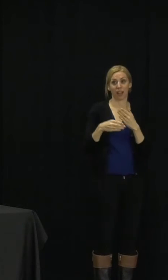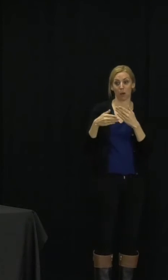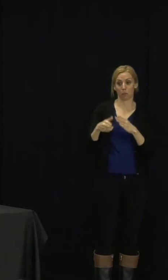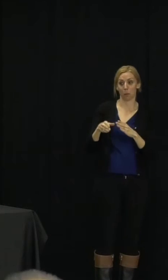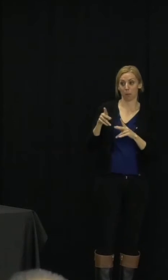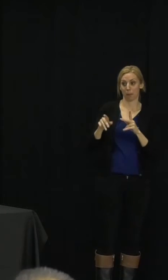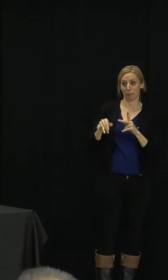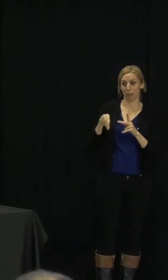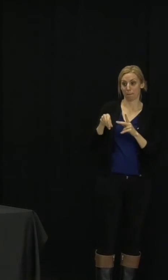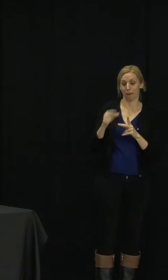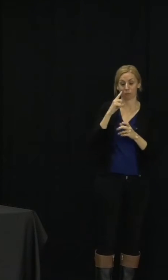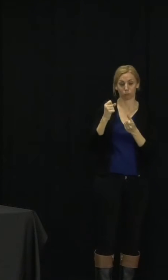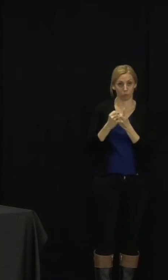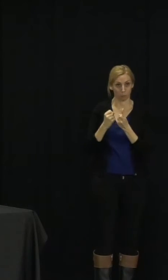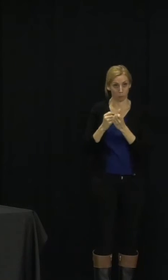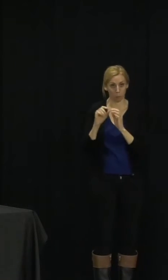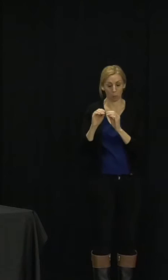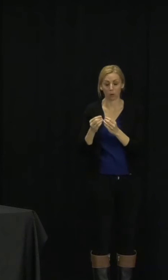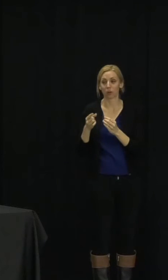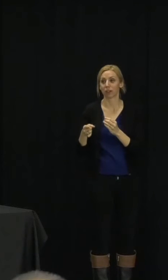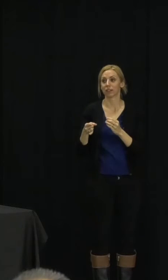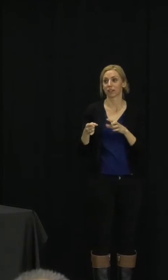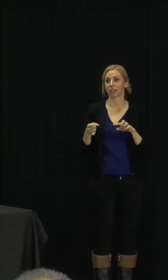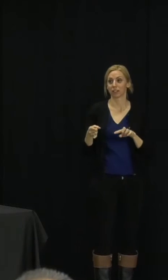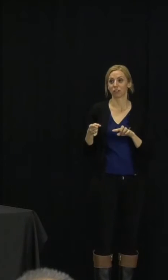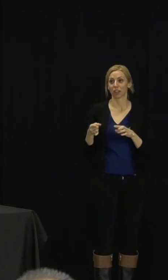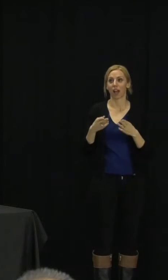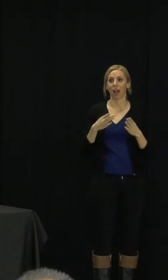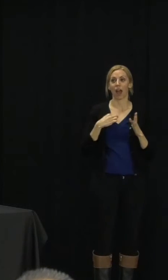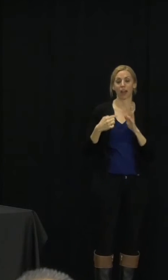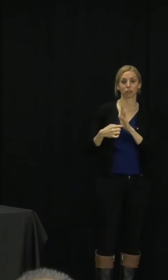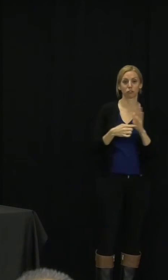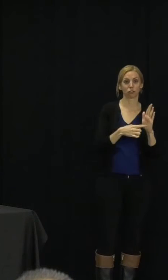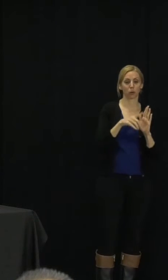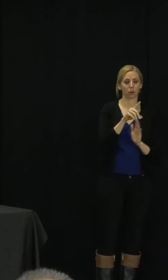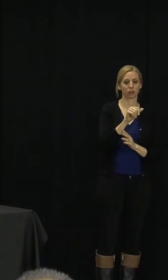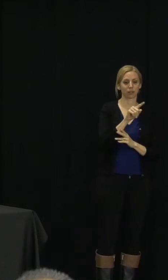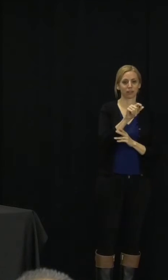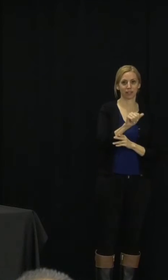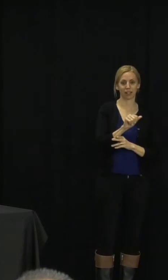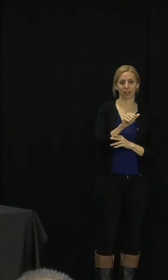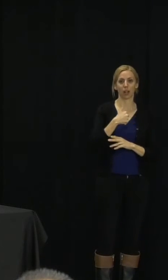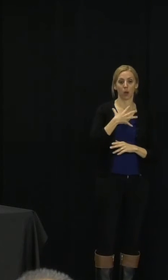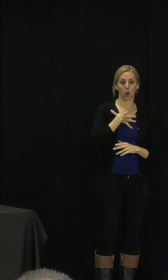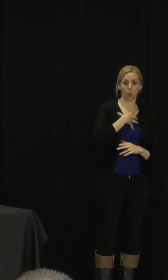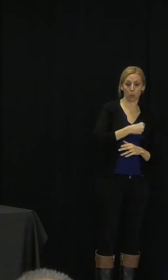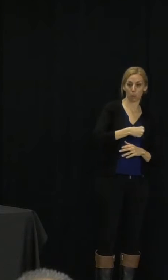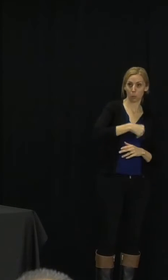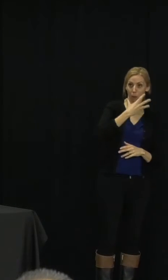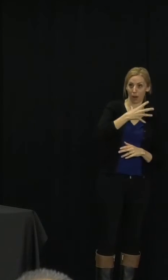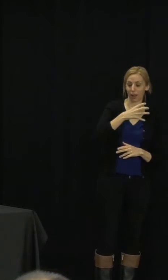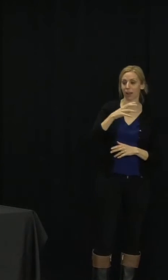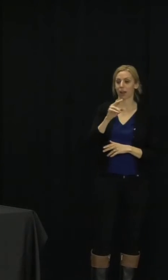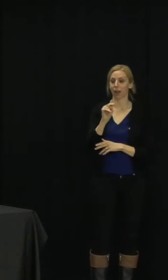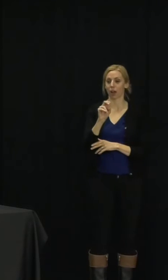and consider it an act of resistance, because we have not been counted, especially small